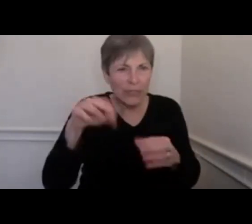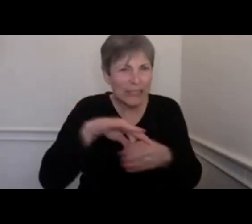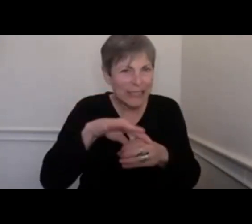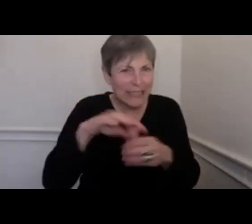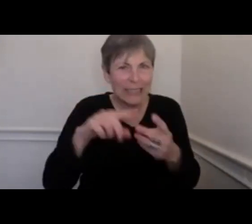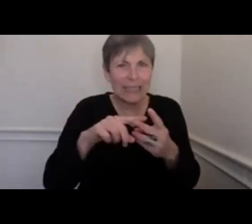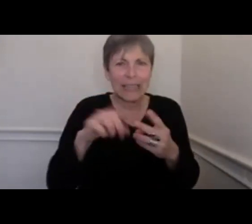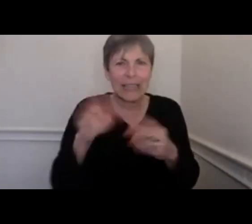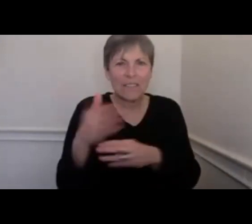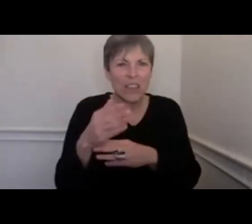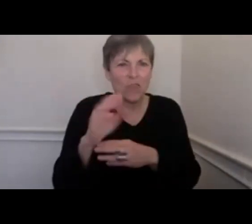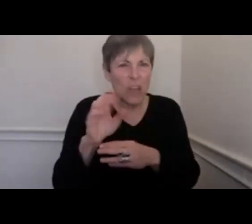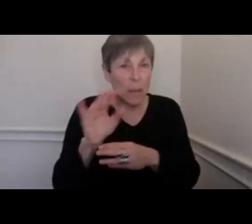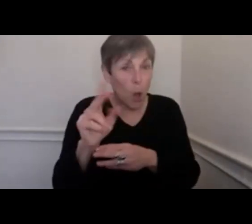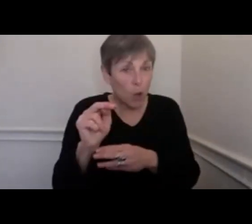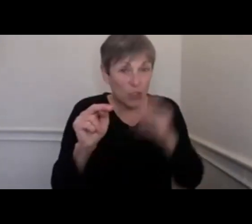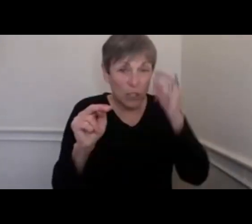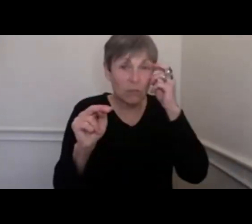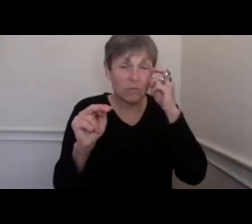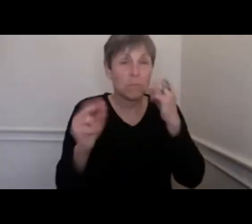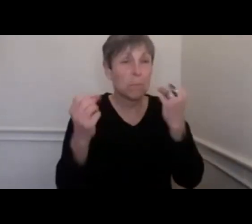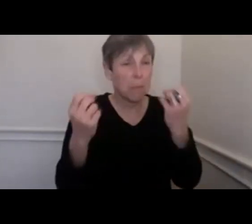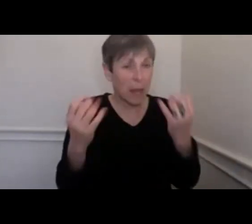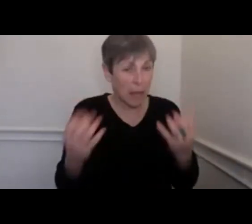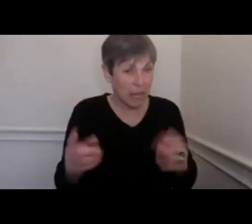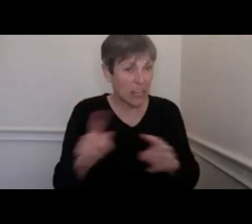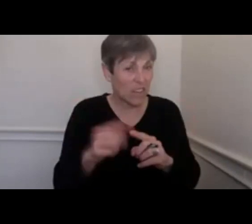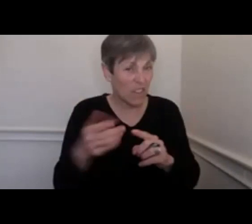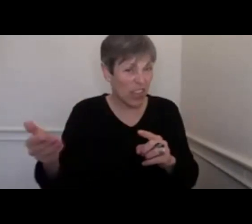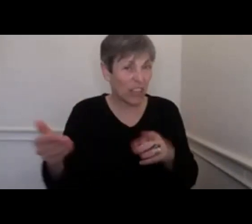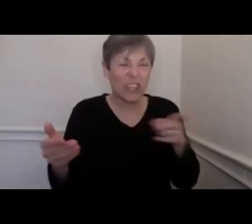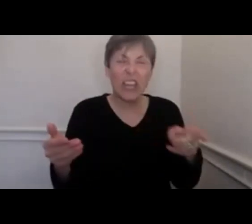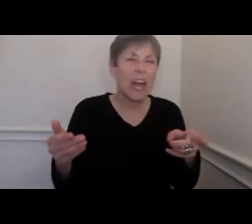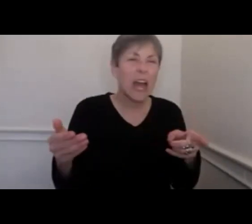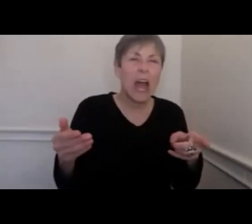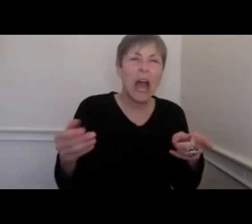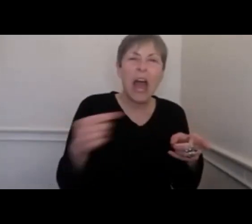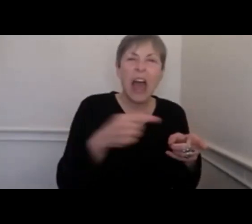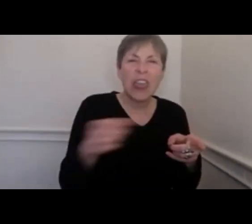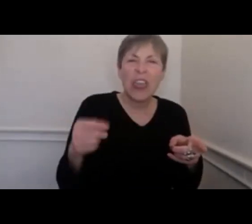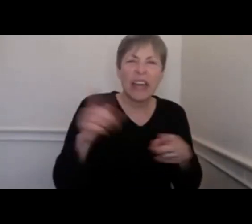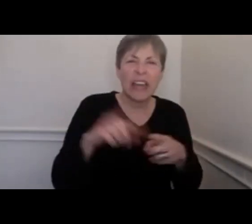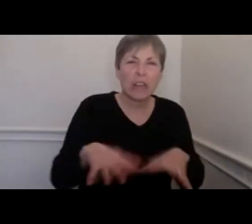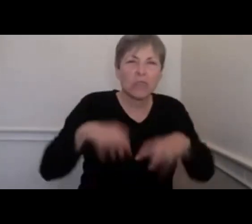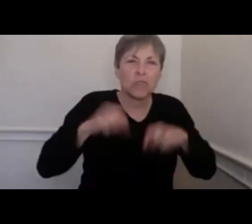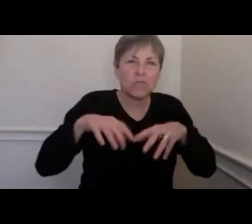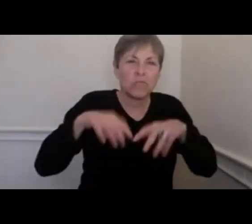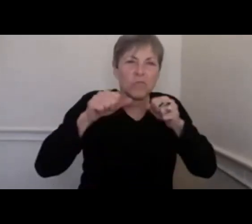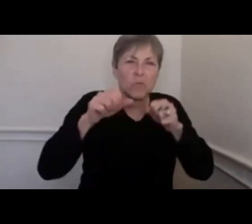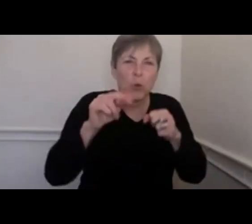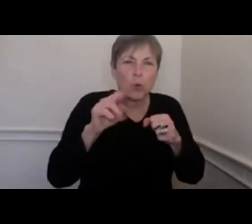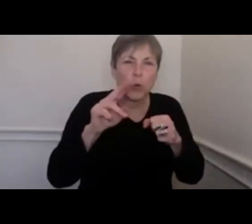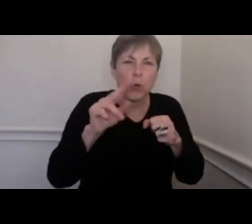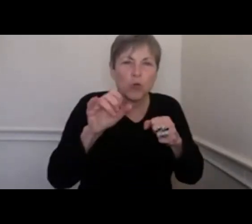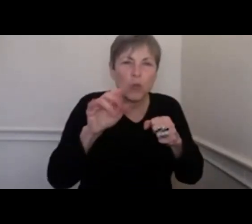any number of things. There's plenty of, they're young enough, they're not going to be absorbing that many nutrients through their leaves. And